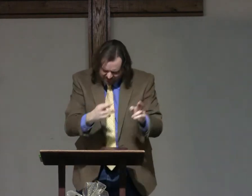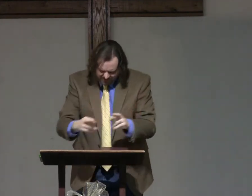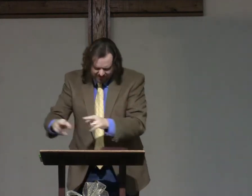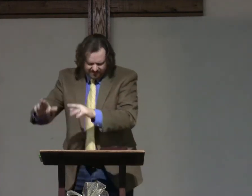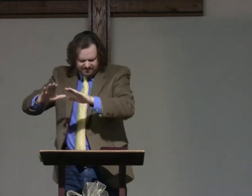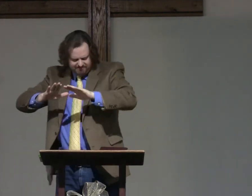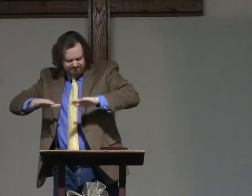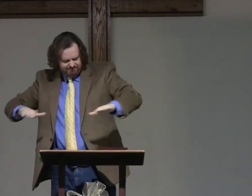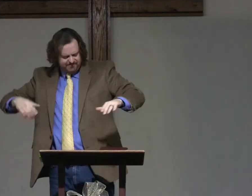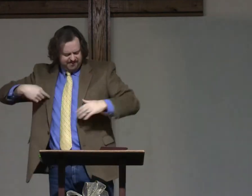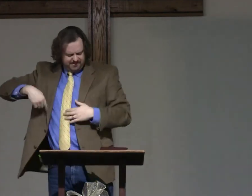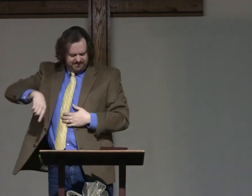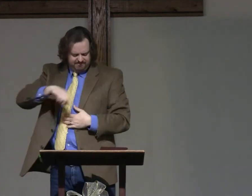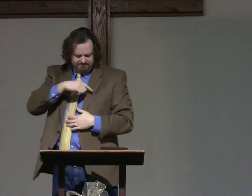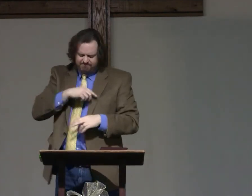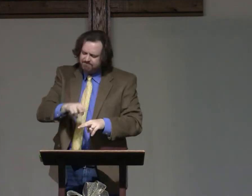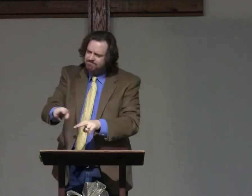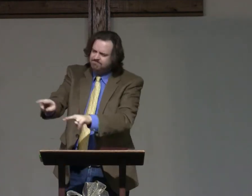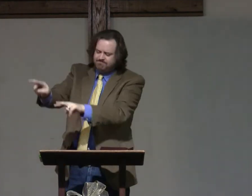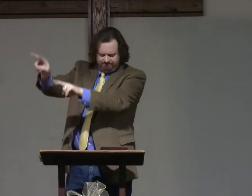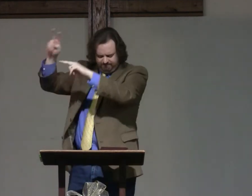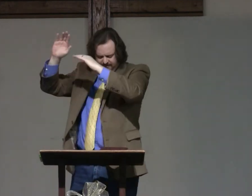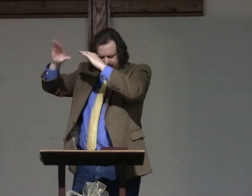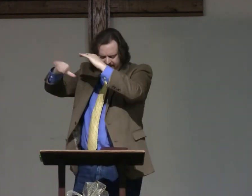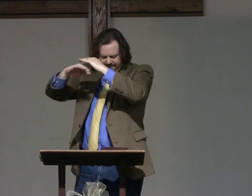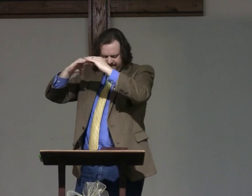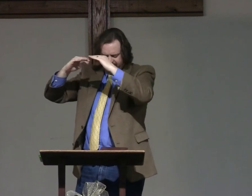And take us to heaven